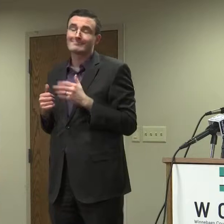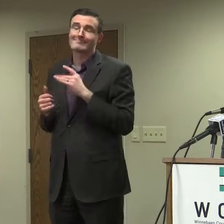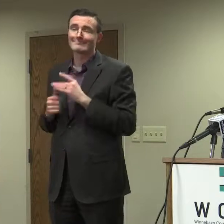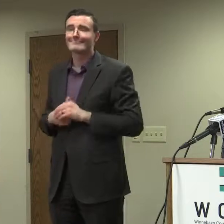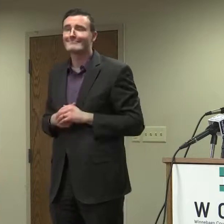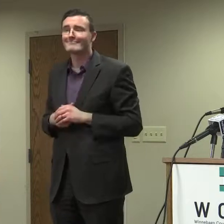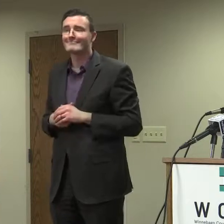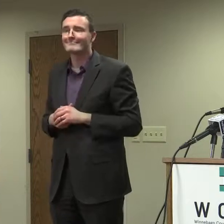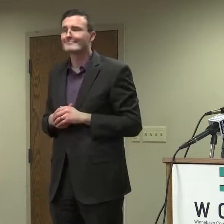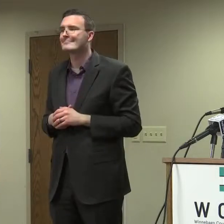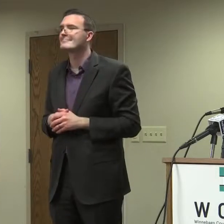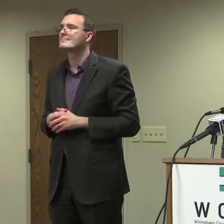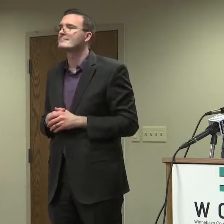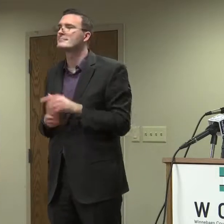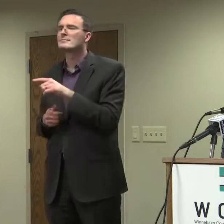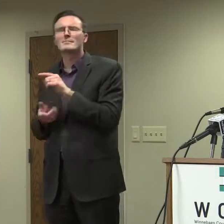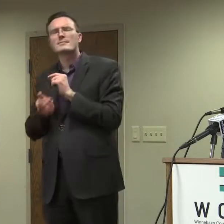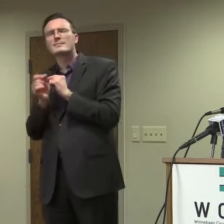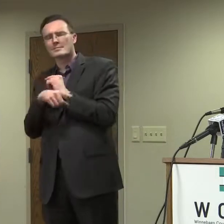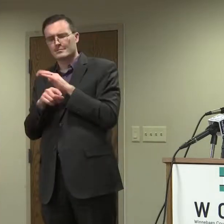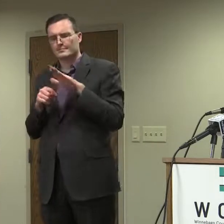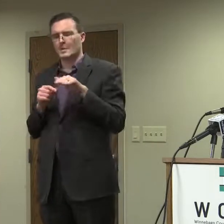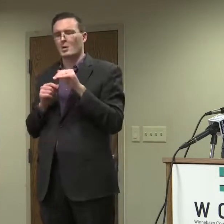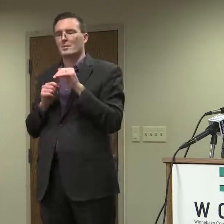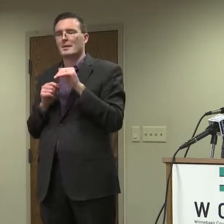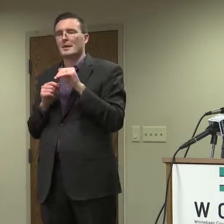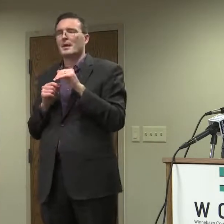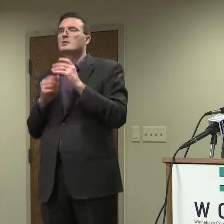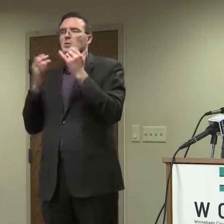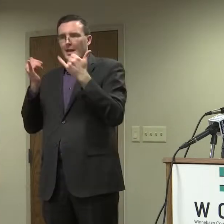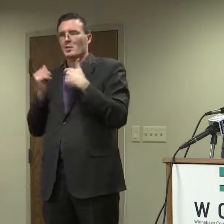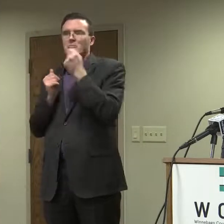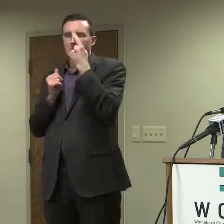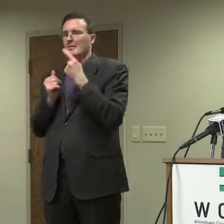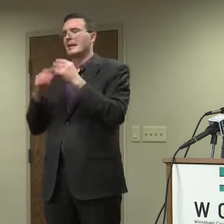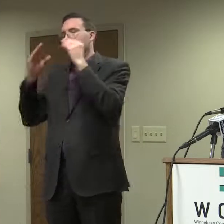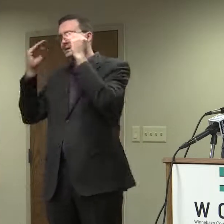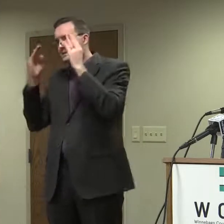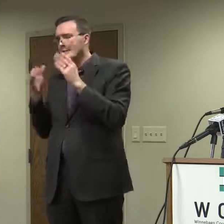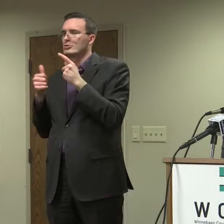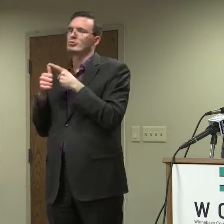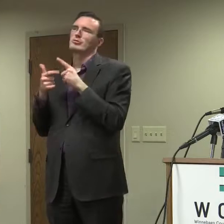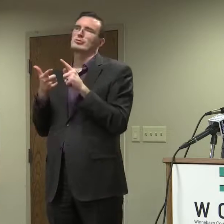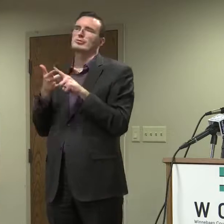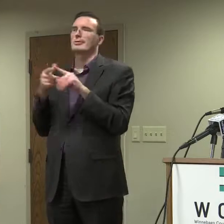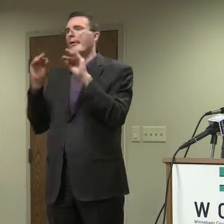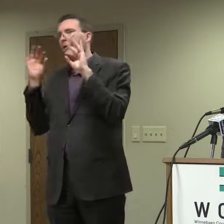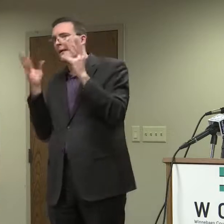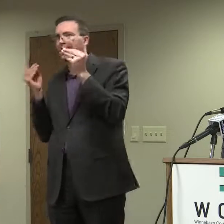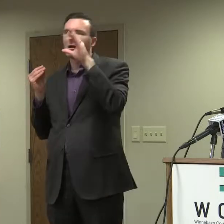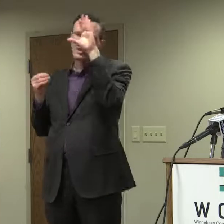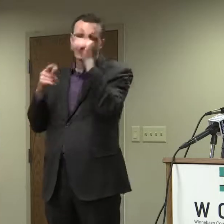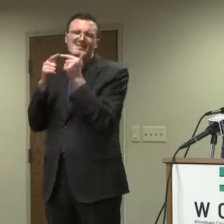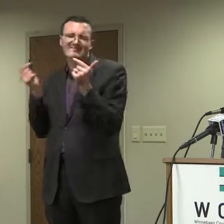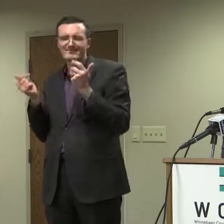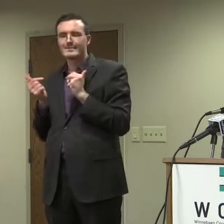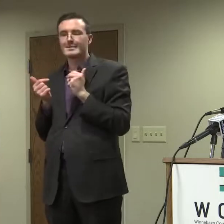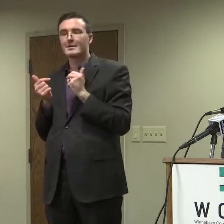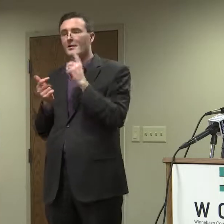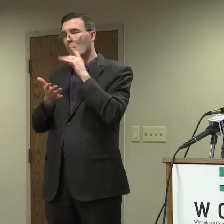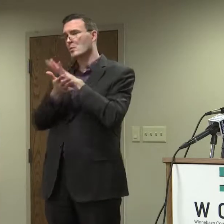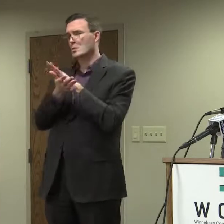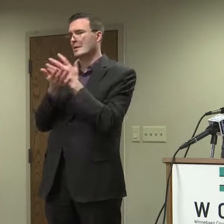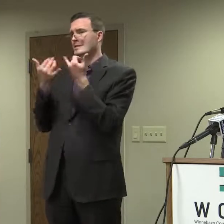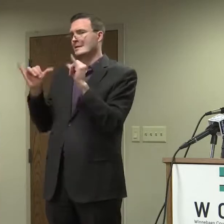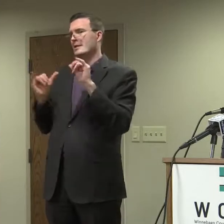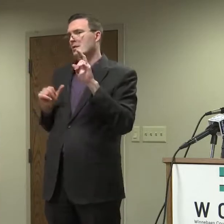And then with that, we do understand that right now it's those teachers, those first responders. For schools, a lot of them are still remote learning